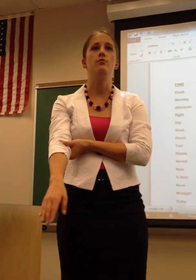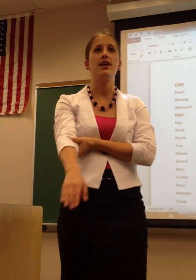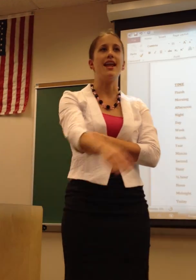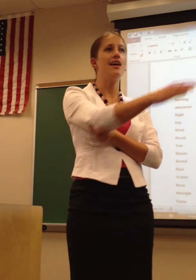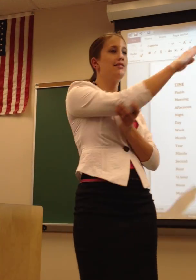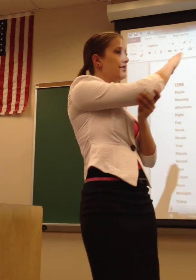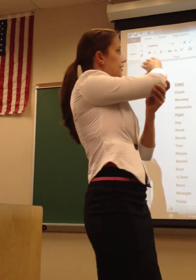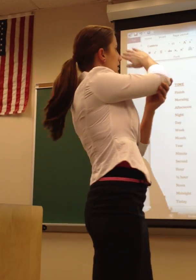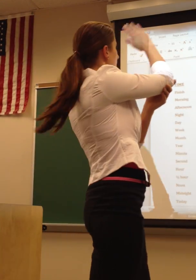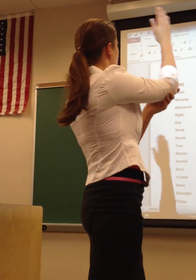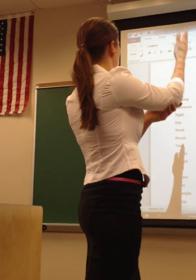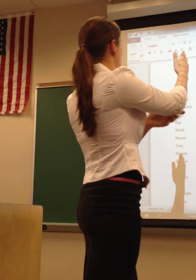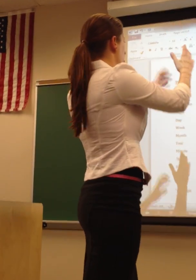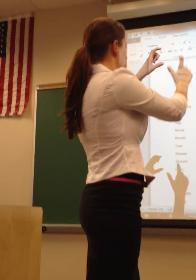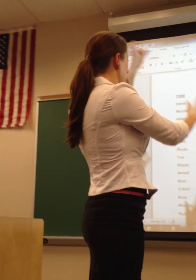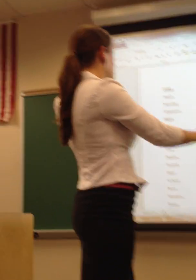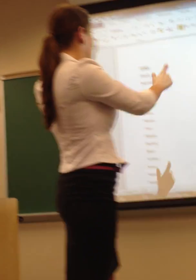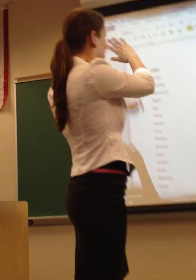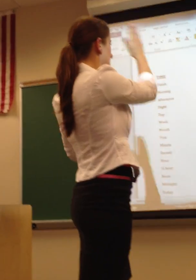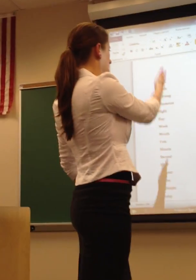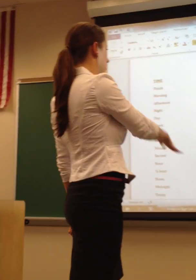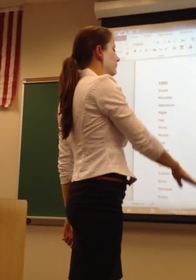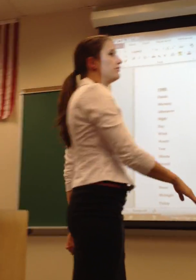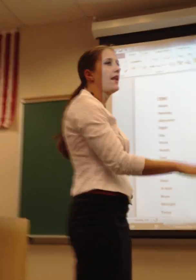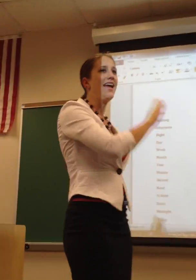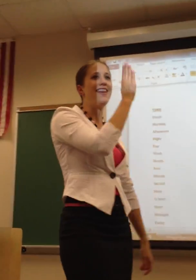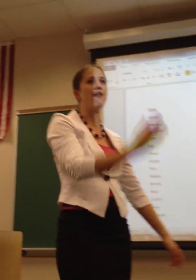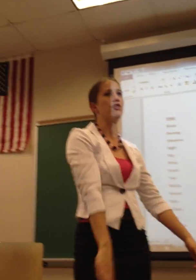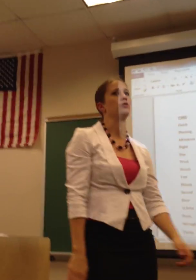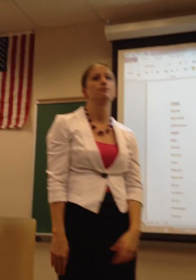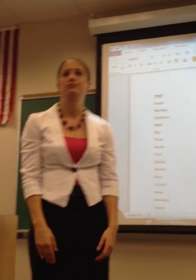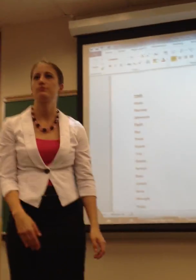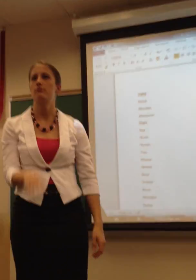make an S, like a stretched out S in the air. Never.